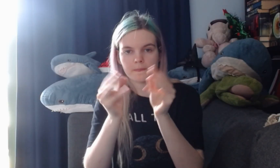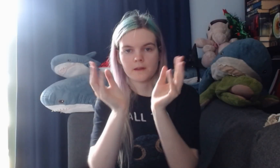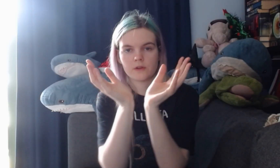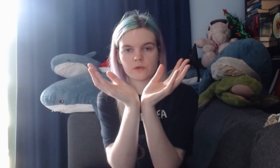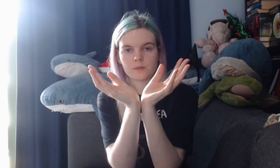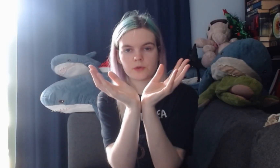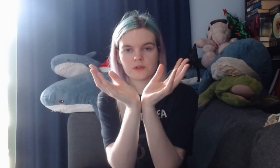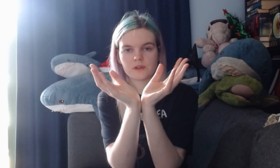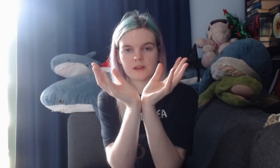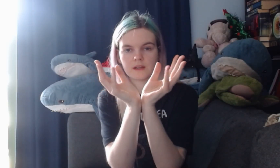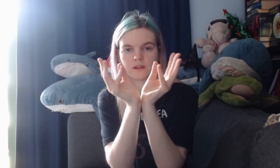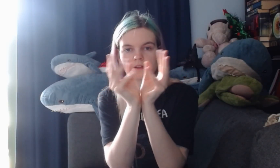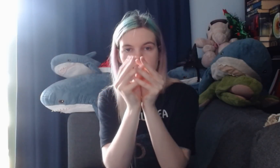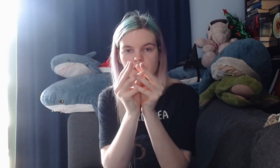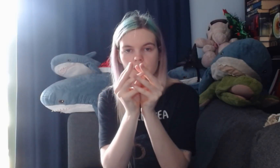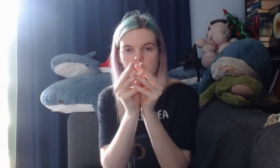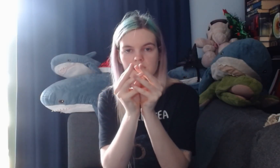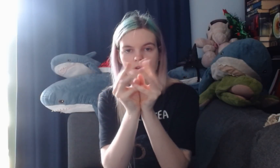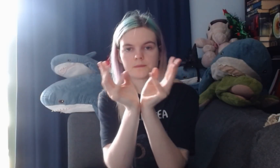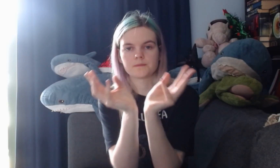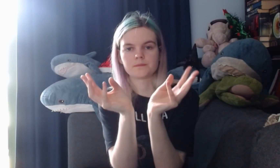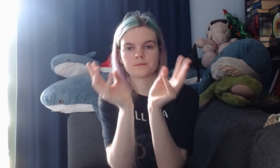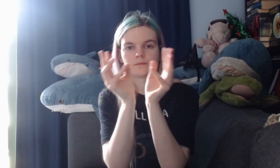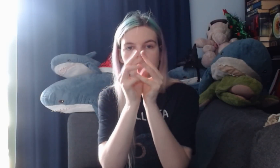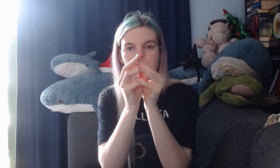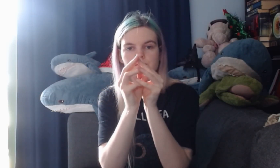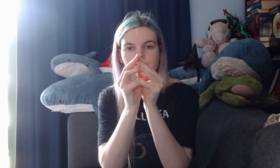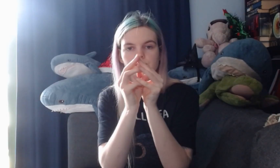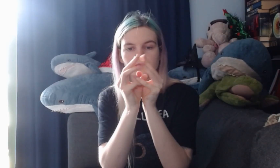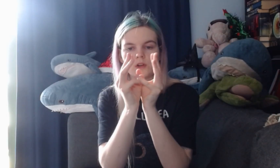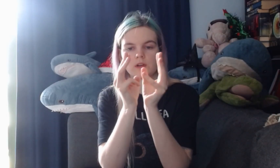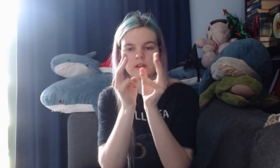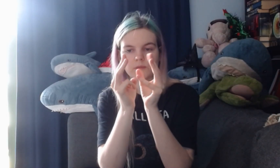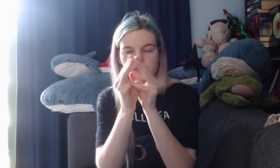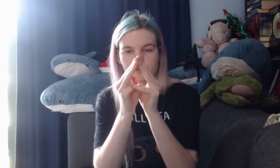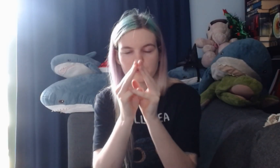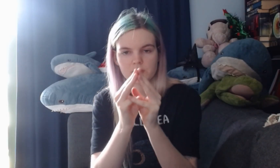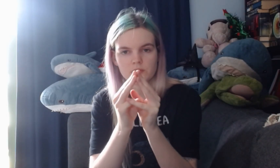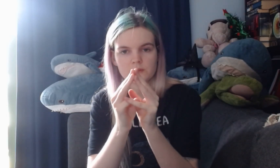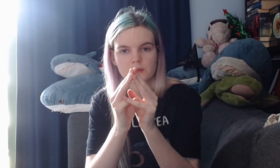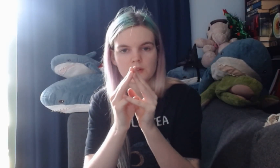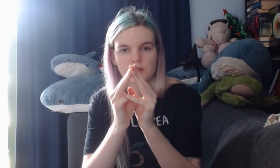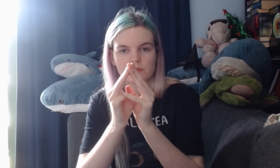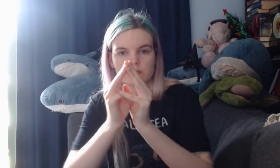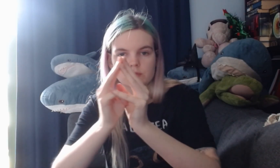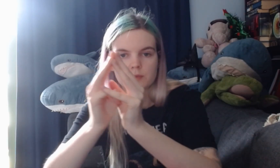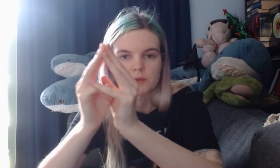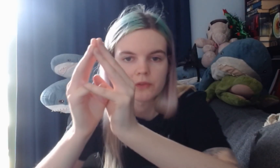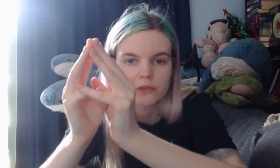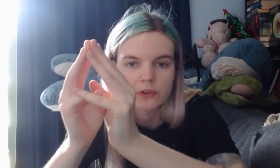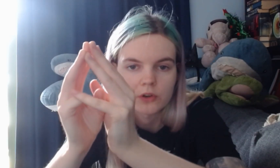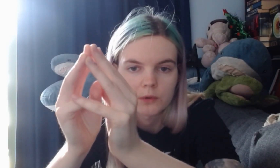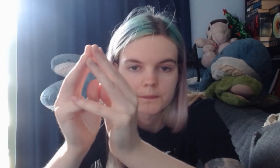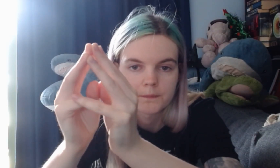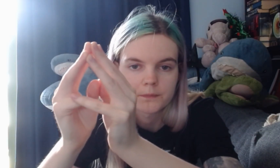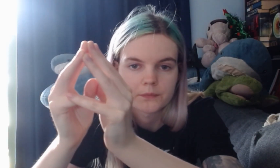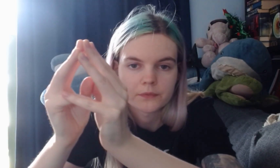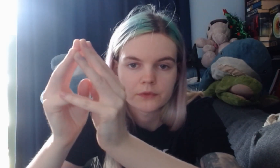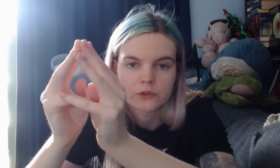so we put it like this together. That was not very good. So I should marry. So